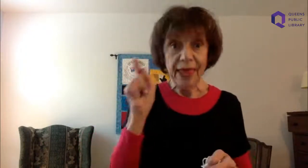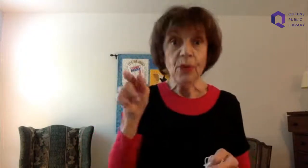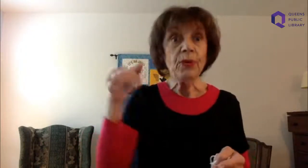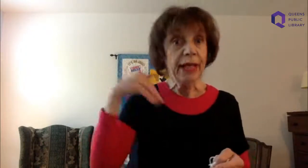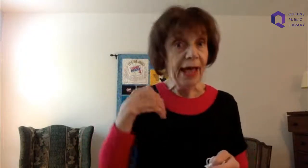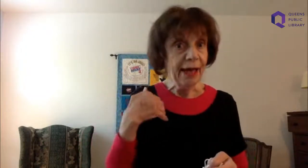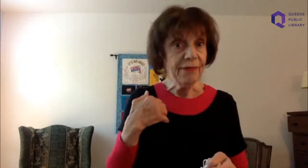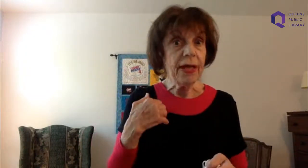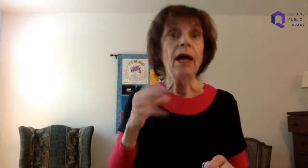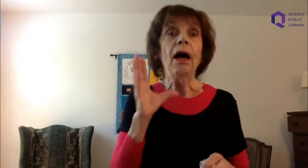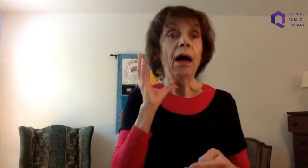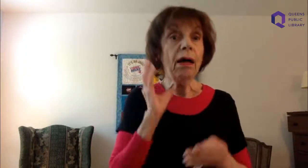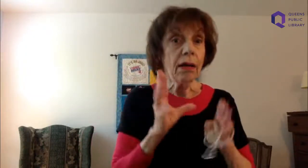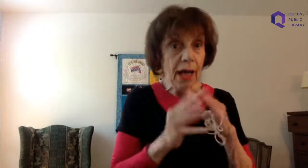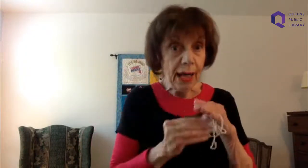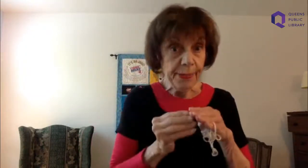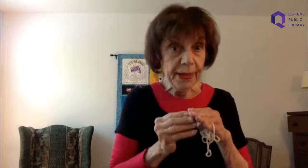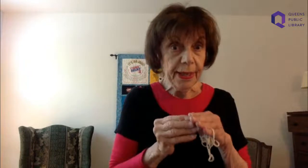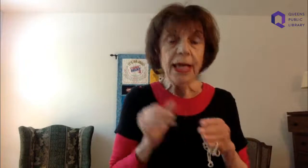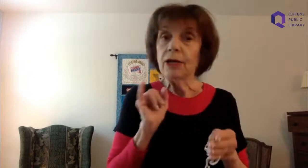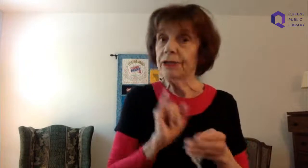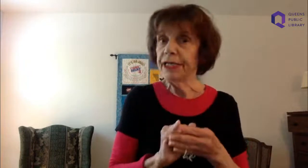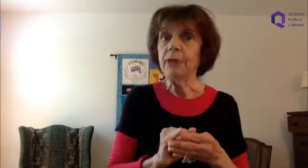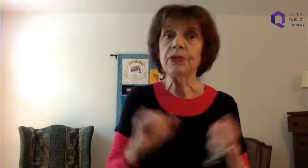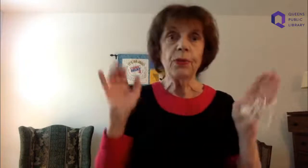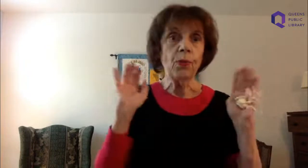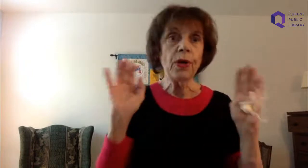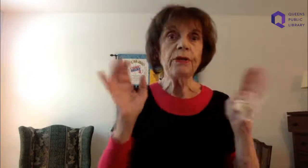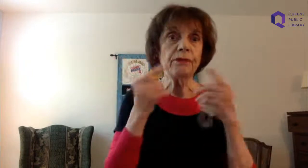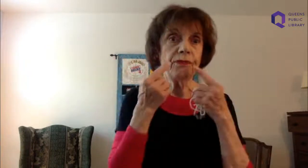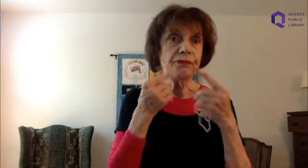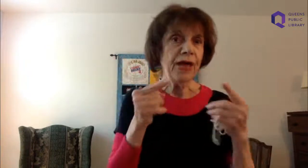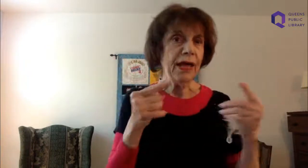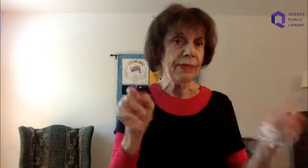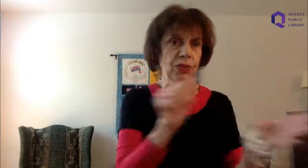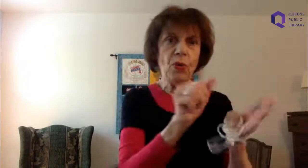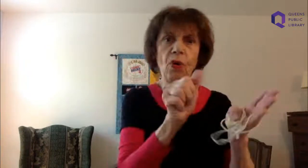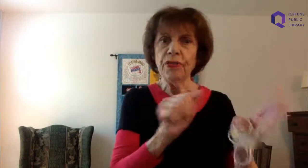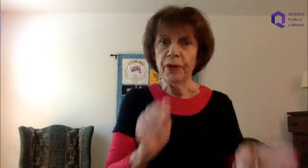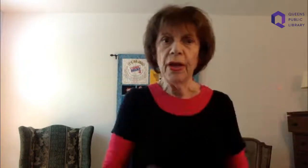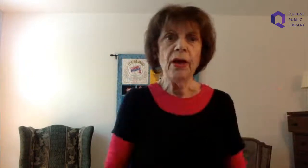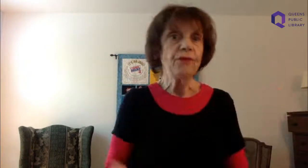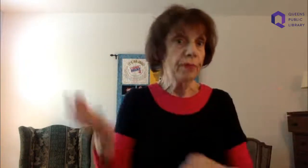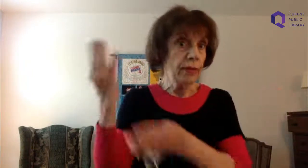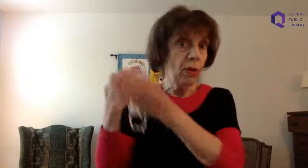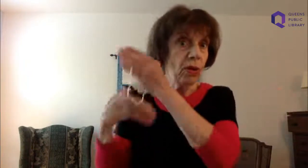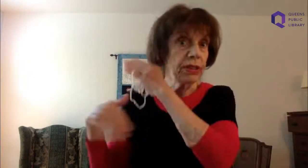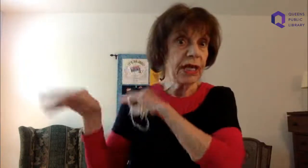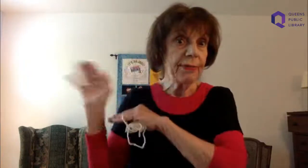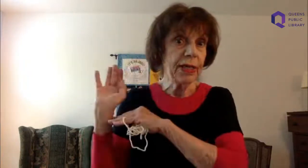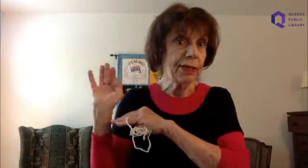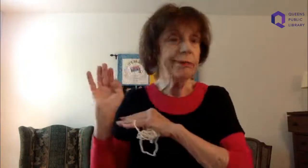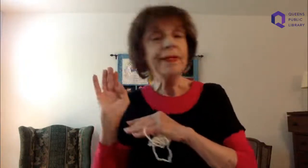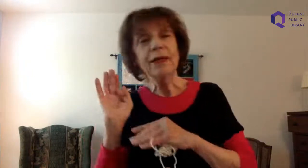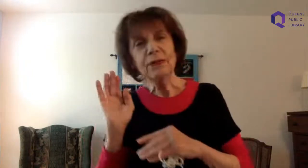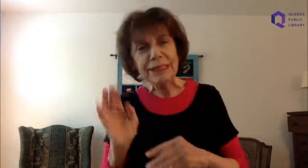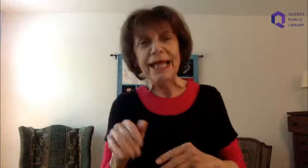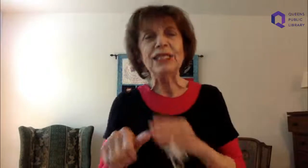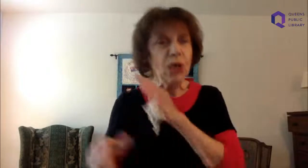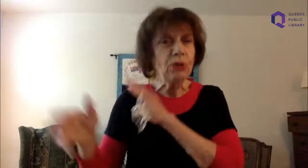will have a copy, because he was a wonderful, famous author from a long time ago. Well, not so long